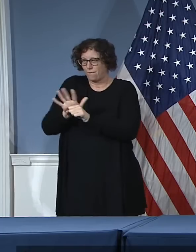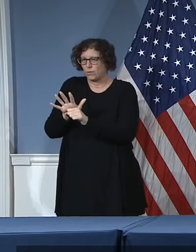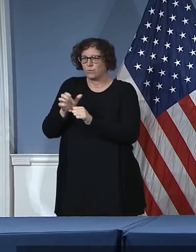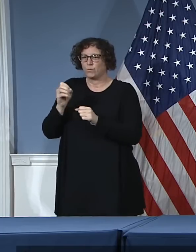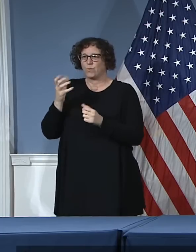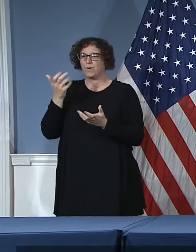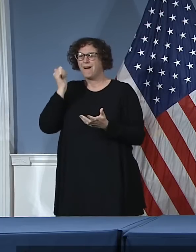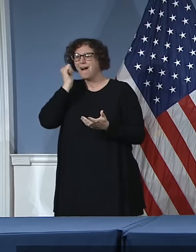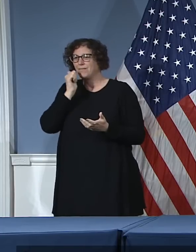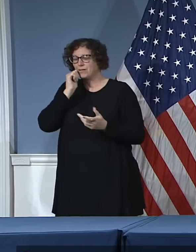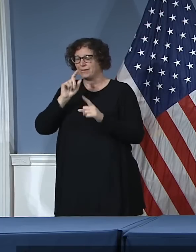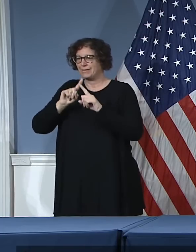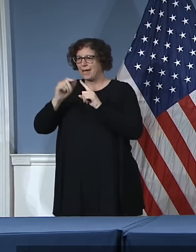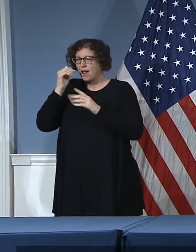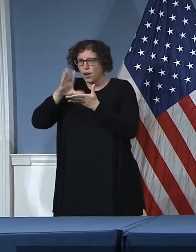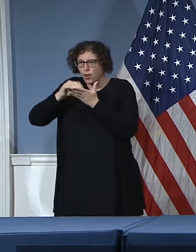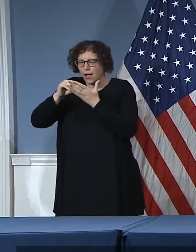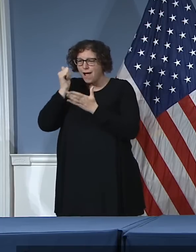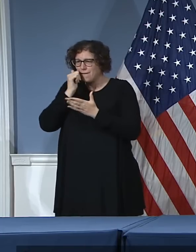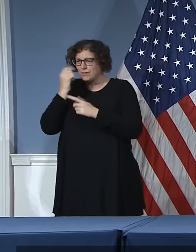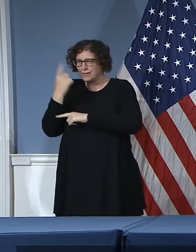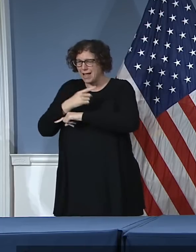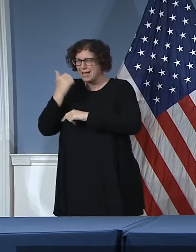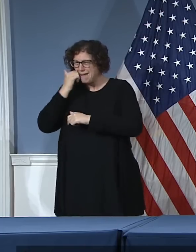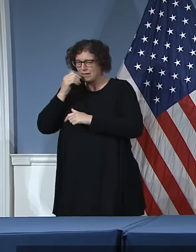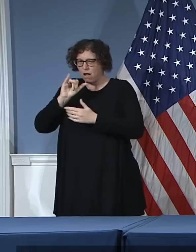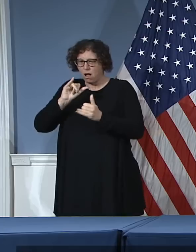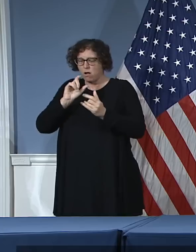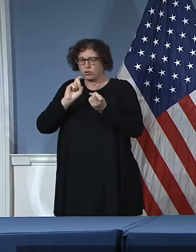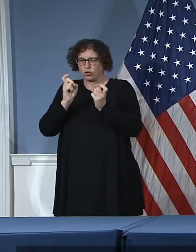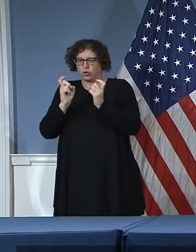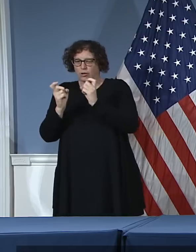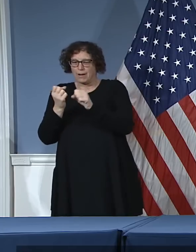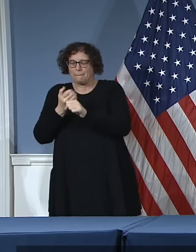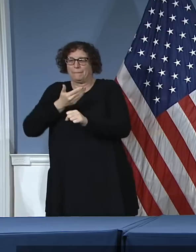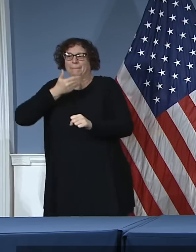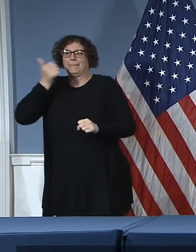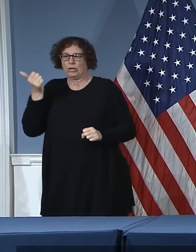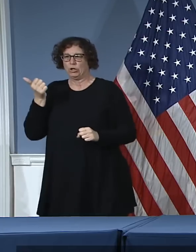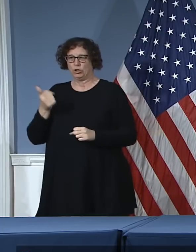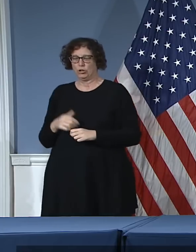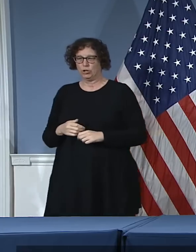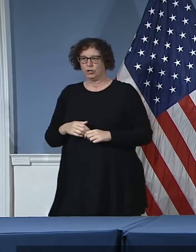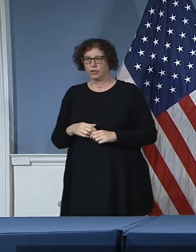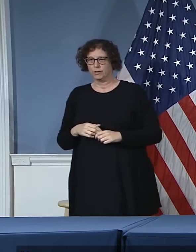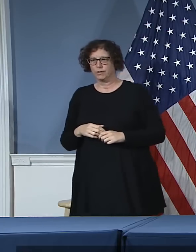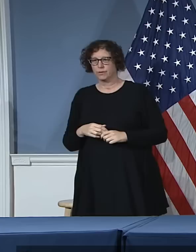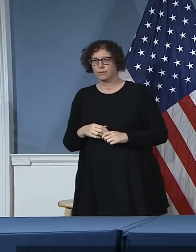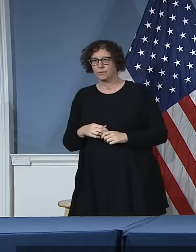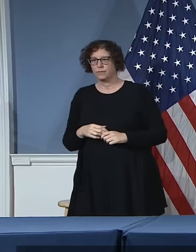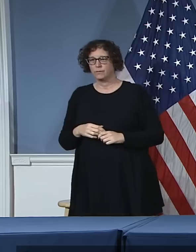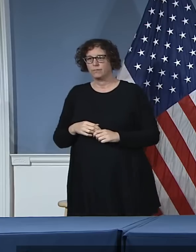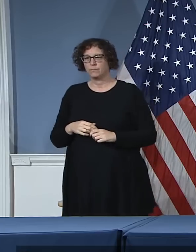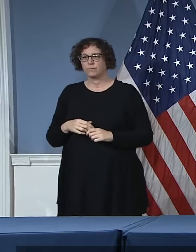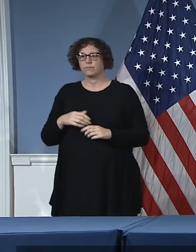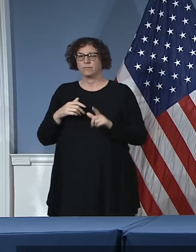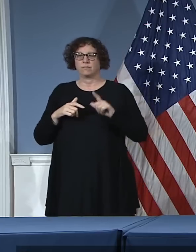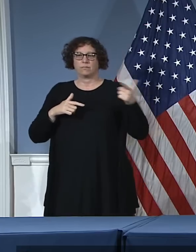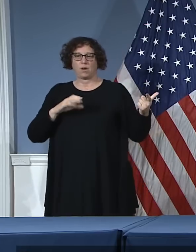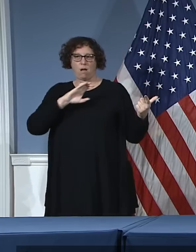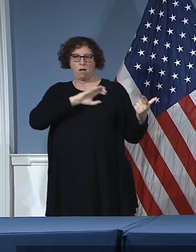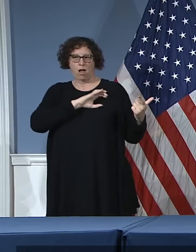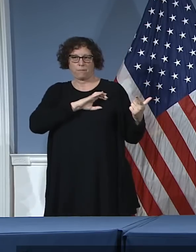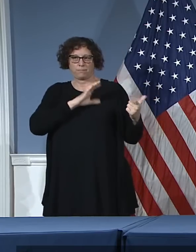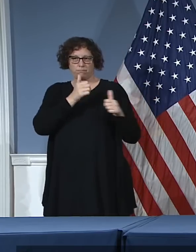time? Well, you know, we're going to work on this, and I think it would be helpful to give people some guidance. But I just want to start with common sense.